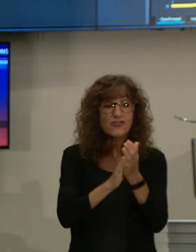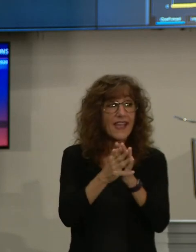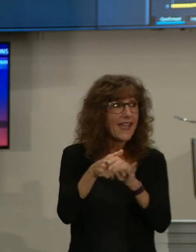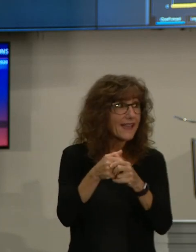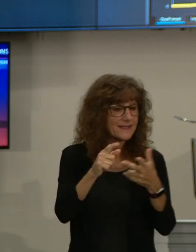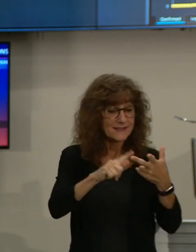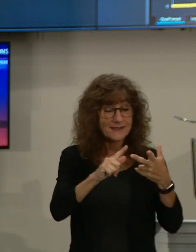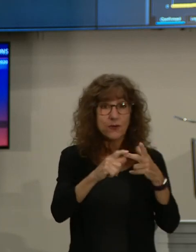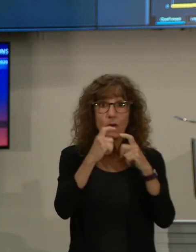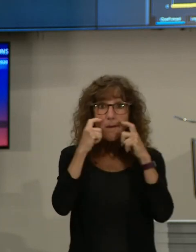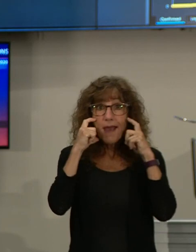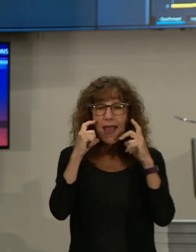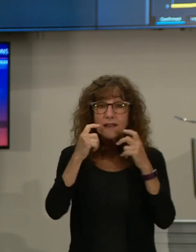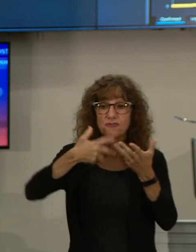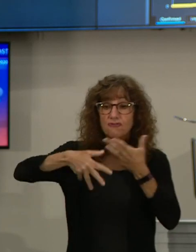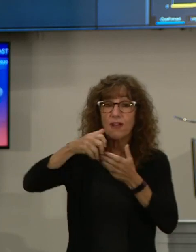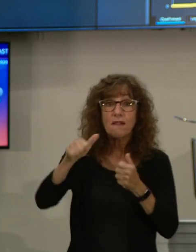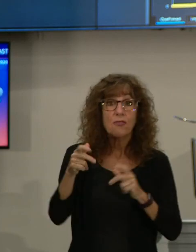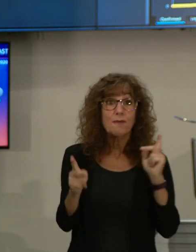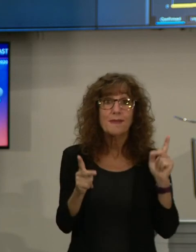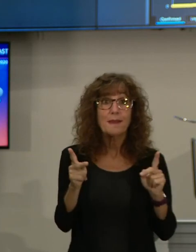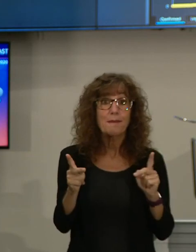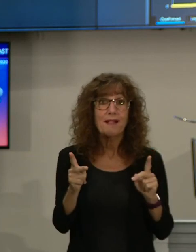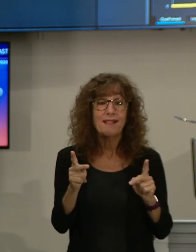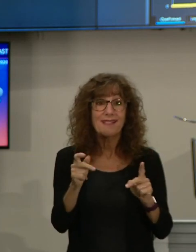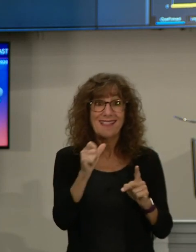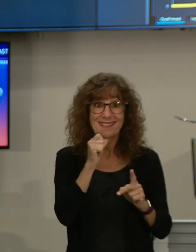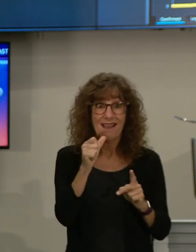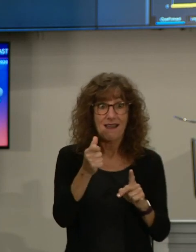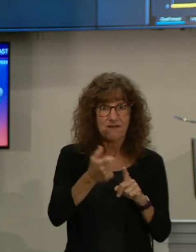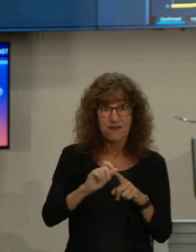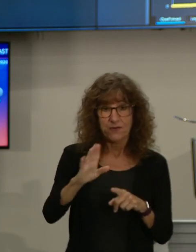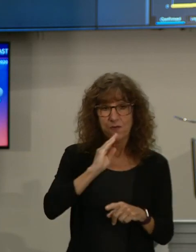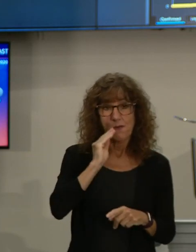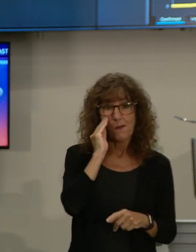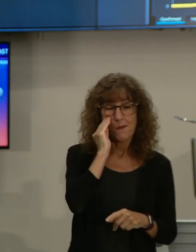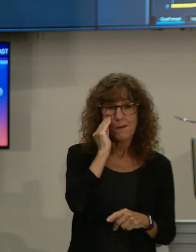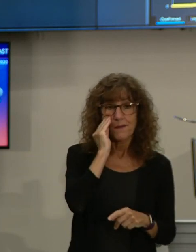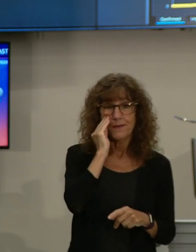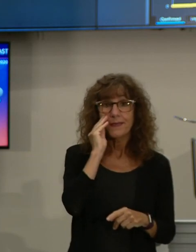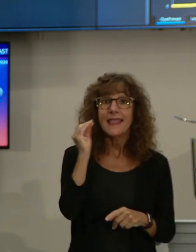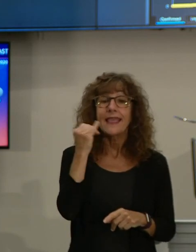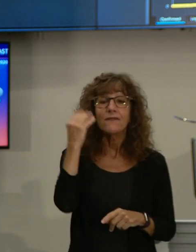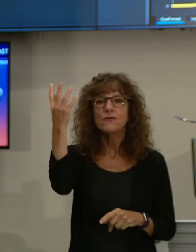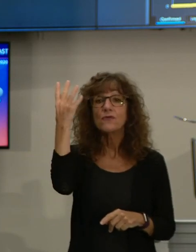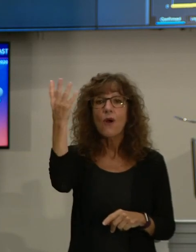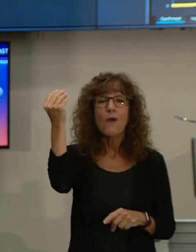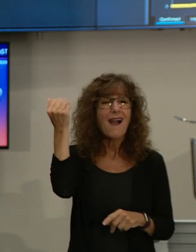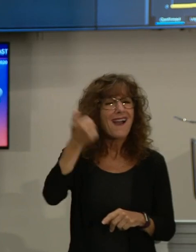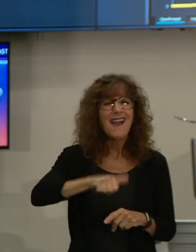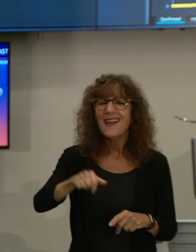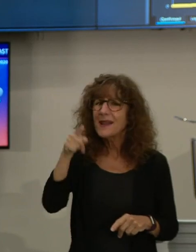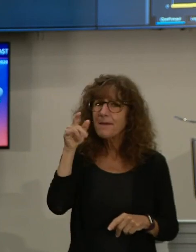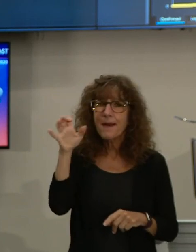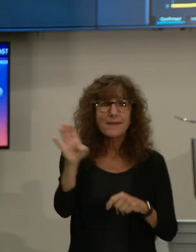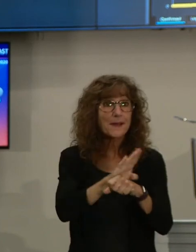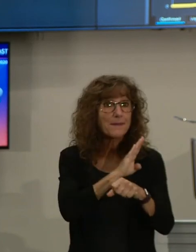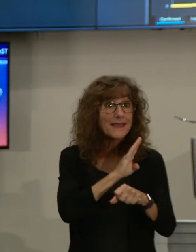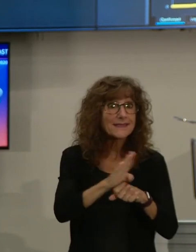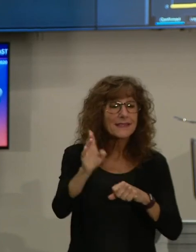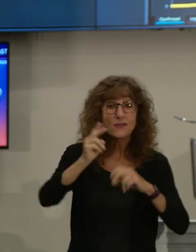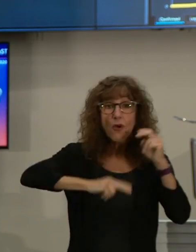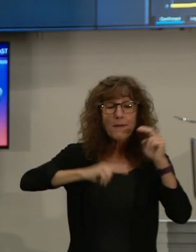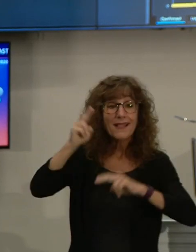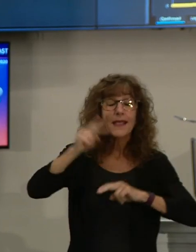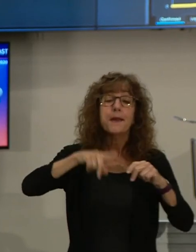mask when you're around other people who are not members of your household. If you go out to any public business or